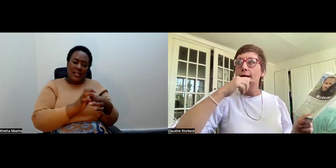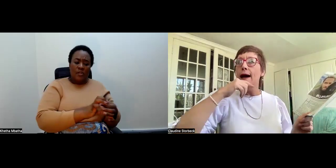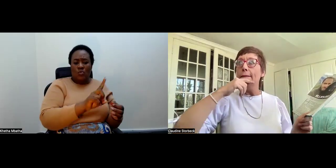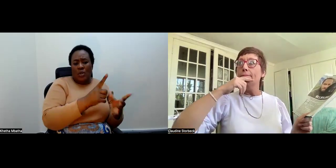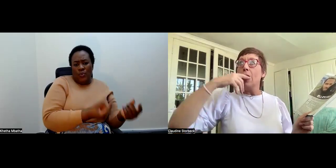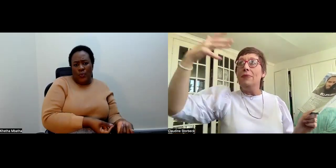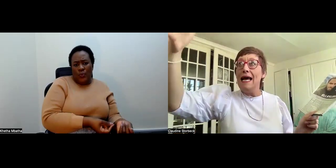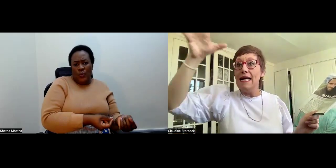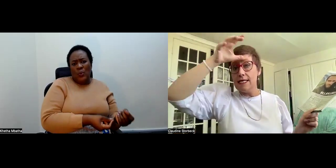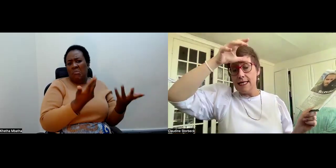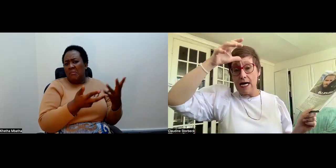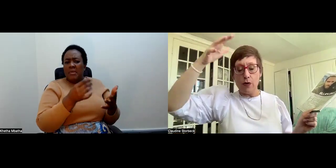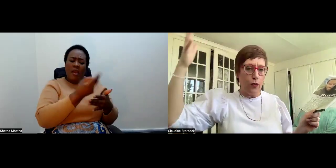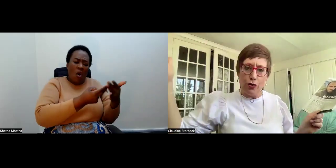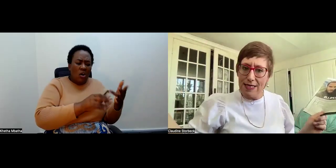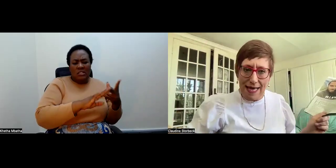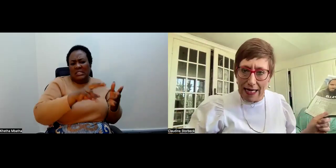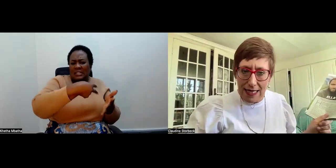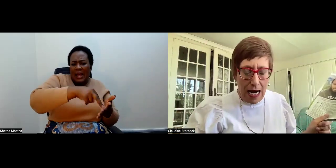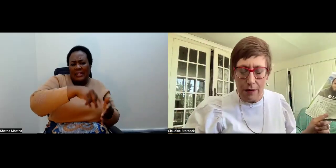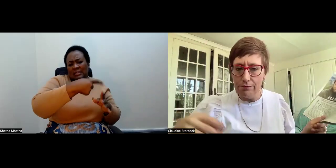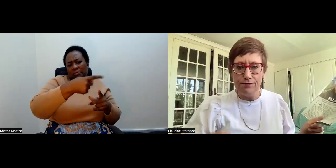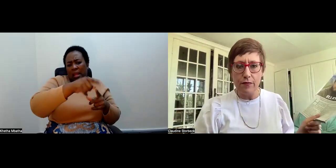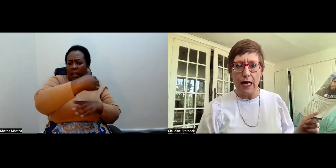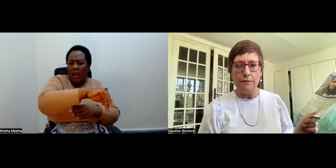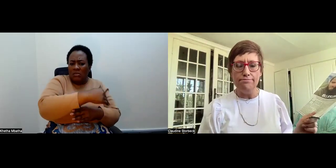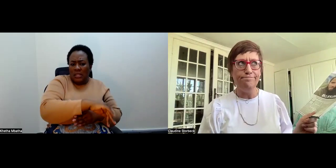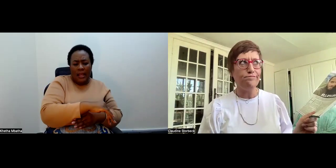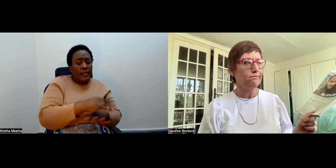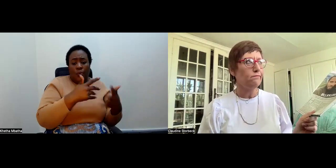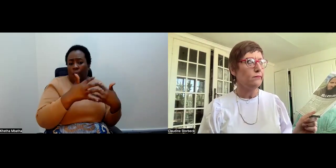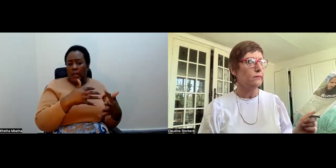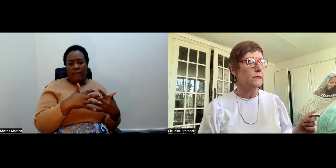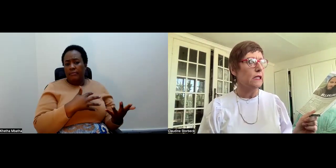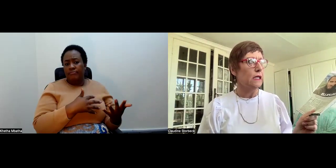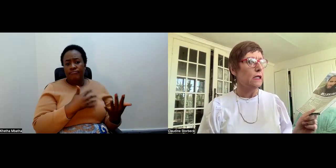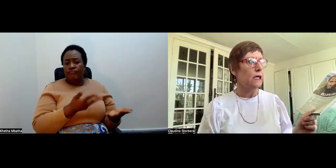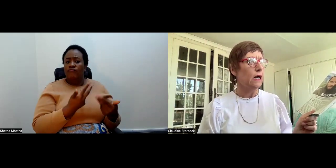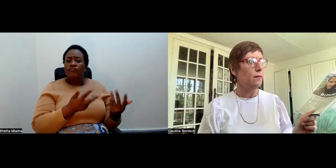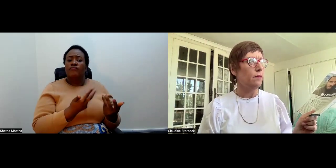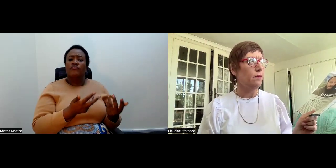dance, playing outside, whether we're doing sand time,